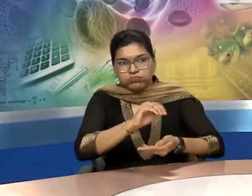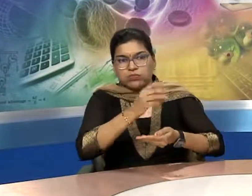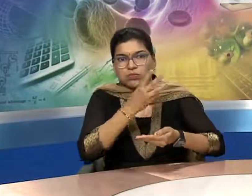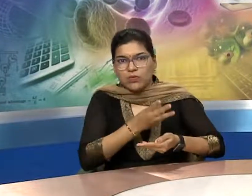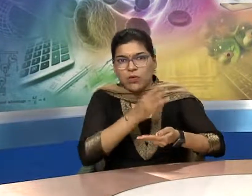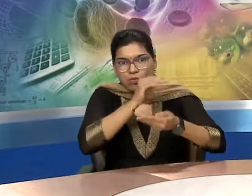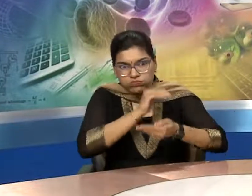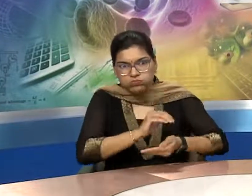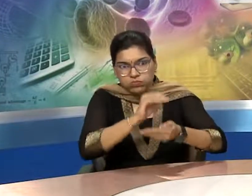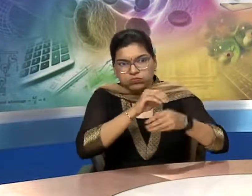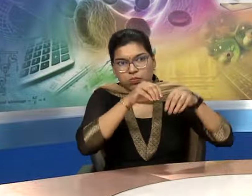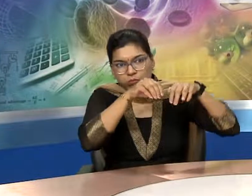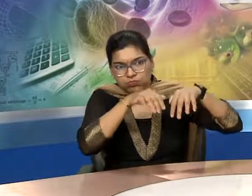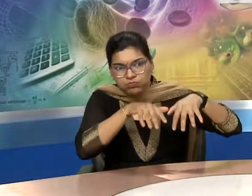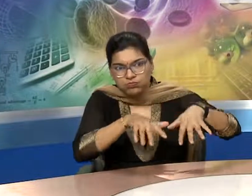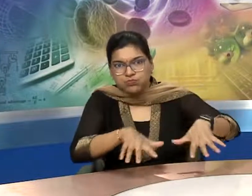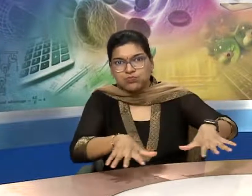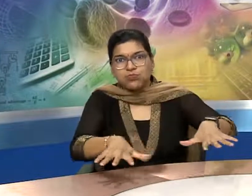Something which is abundant